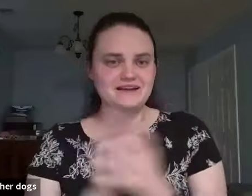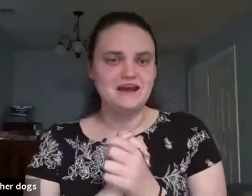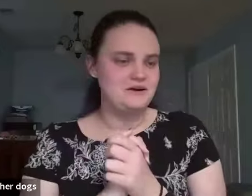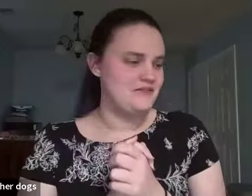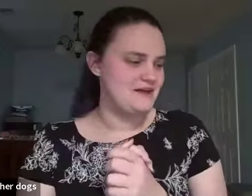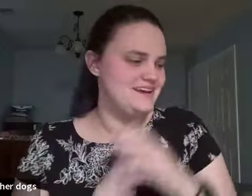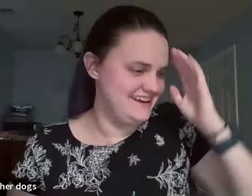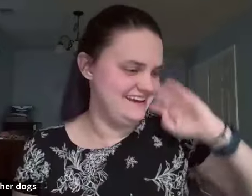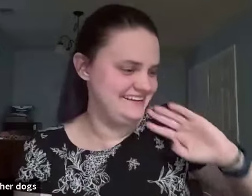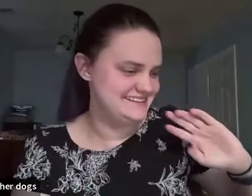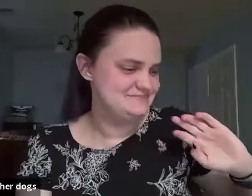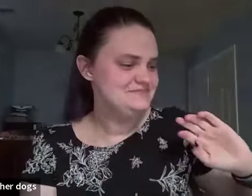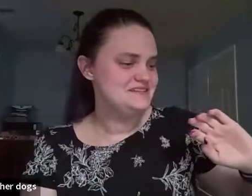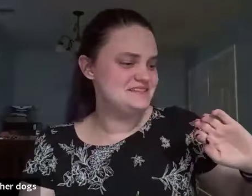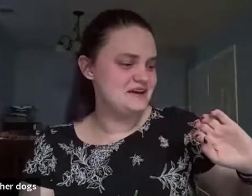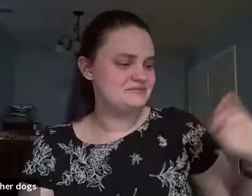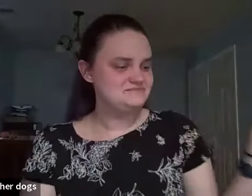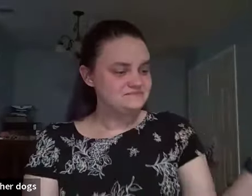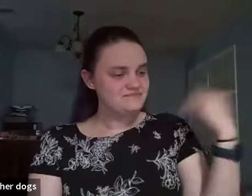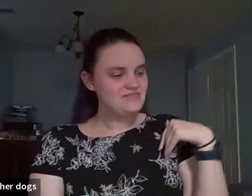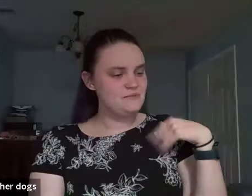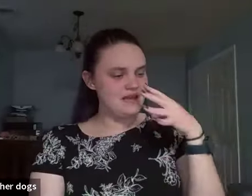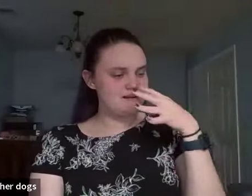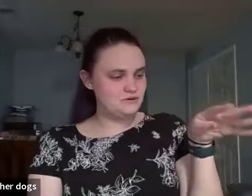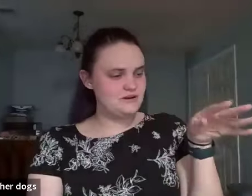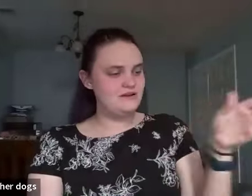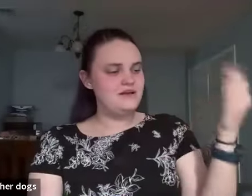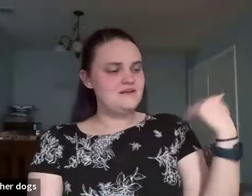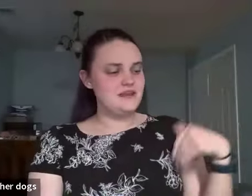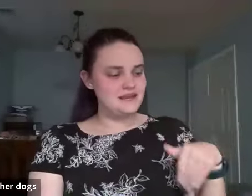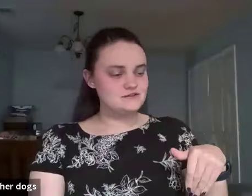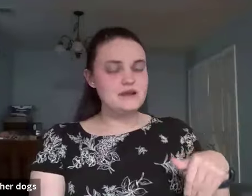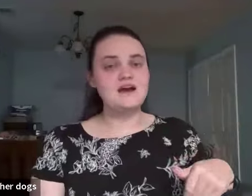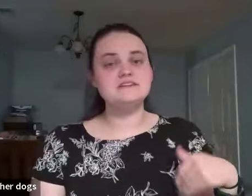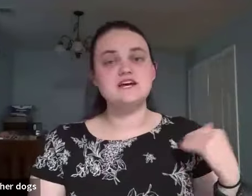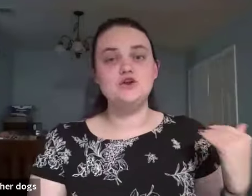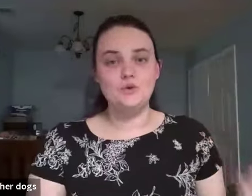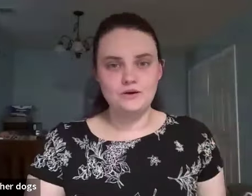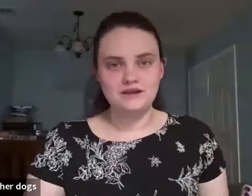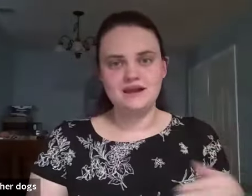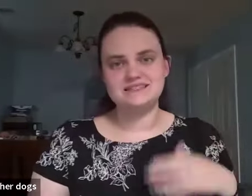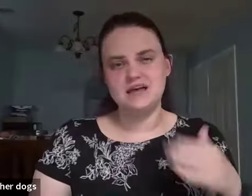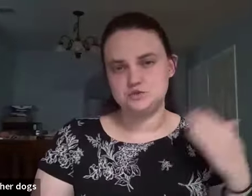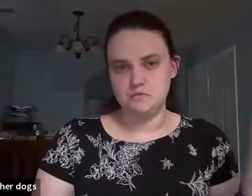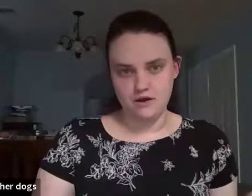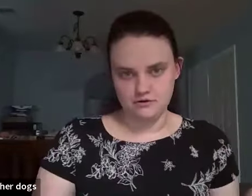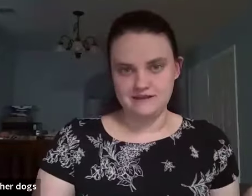that. Gotta work on that. So we had ignore. The next one we have is annoy slash bother. It